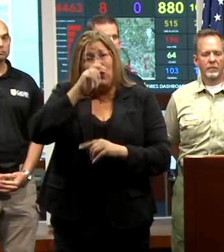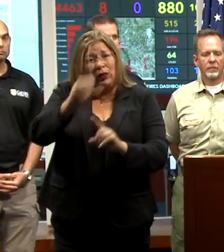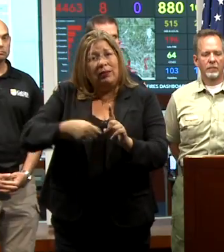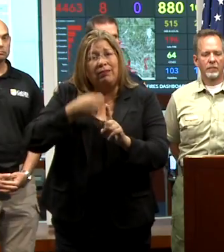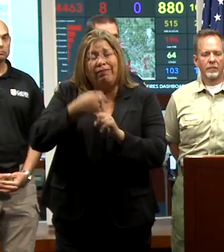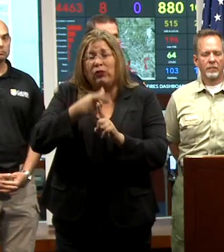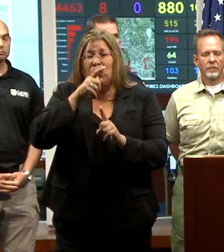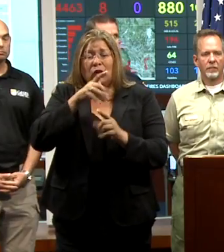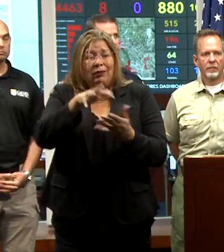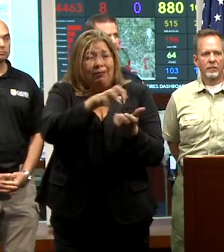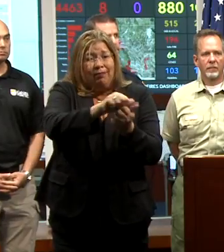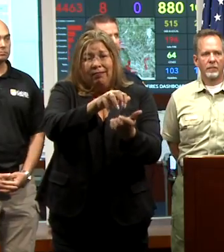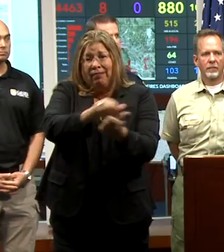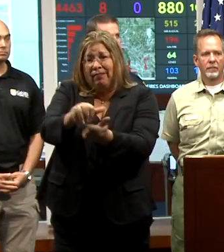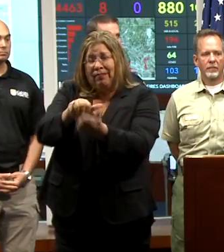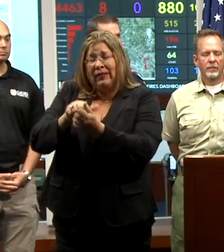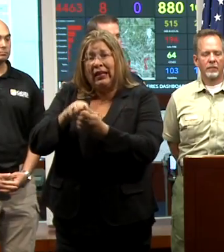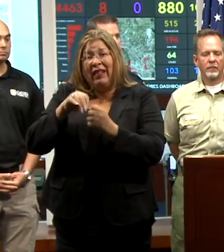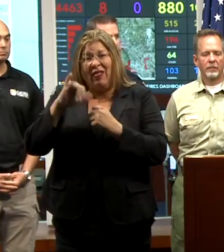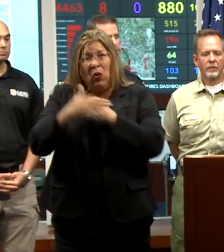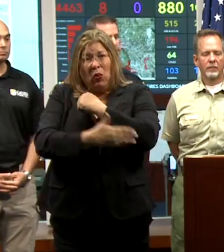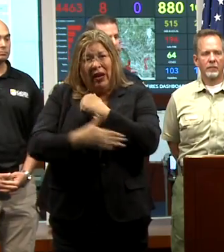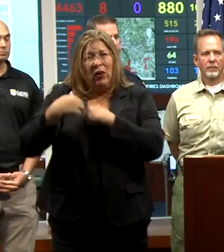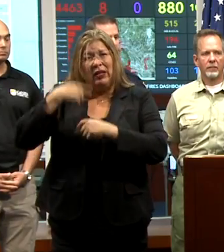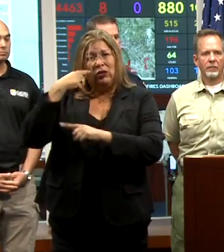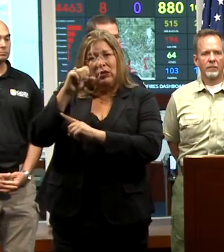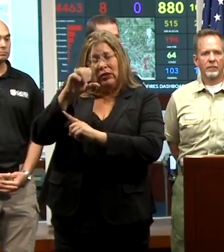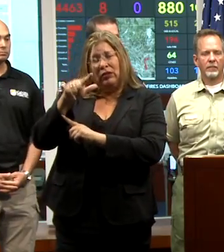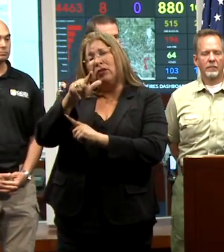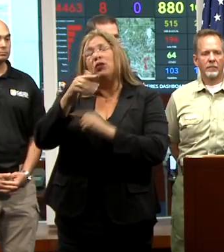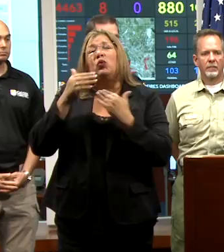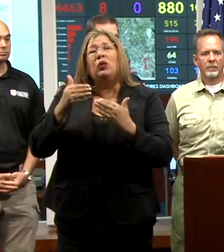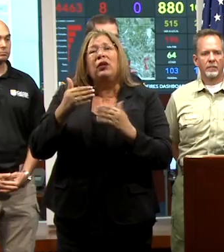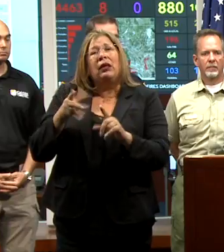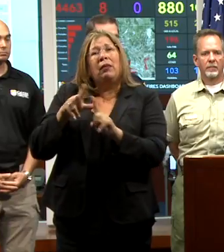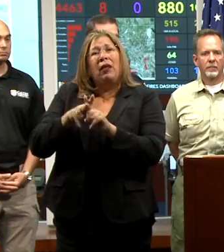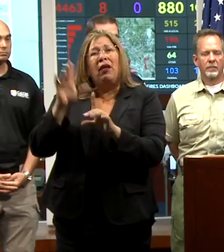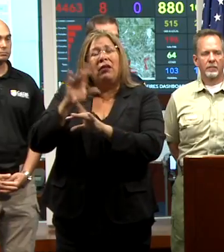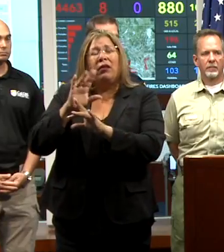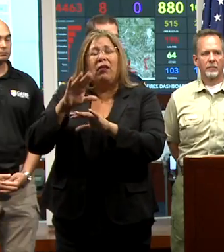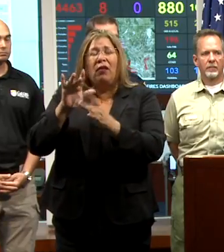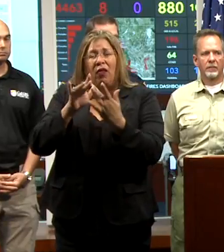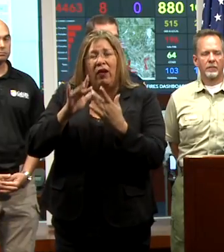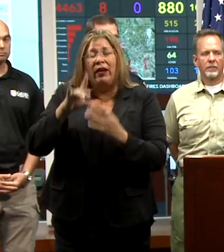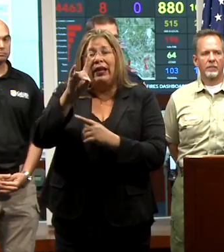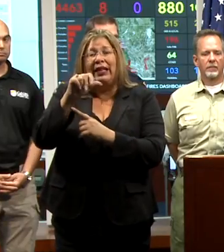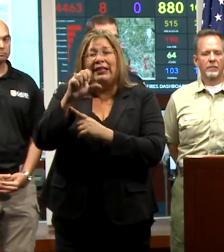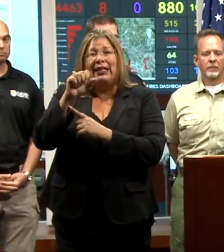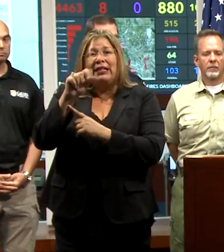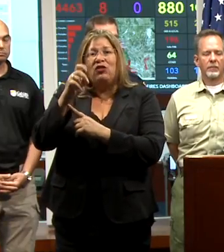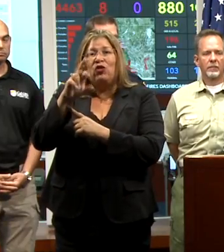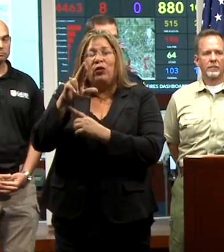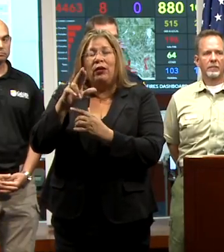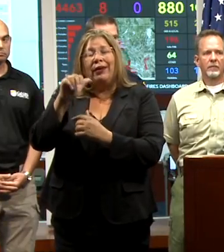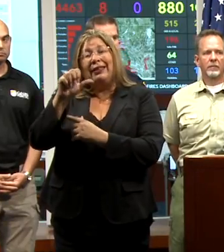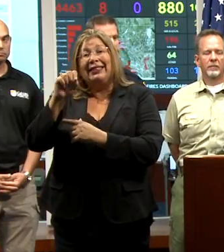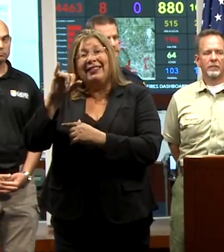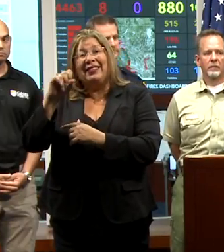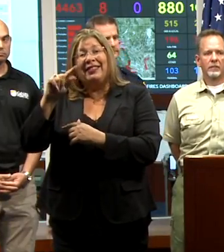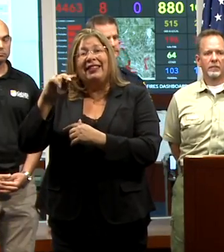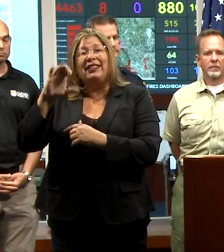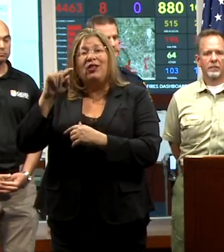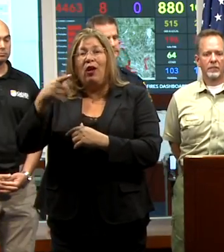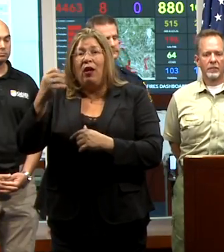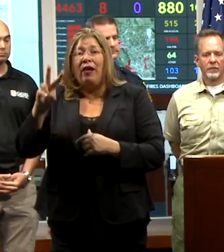have losses in the counties that I mentioned, to apply online at disasterassistance.gov or